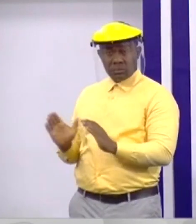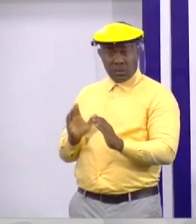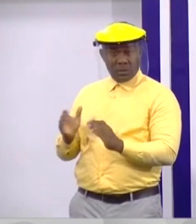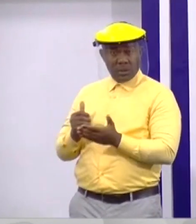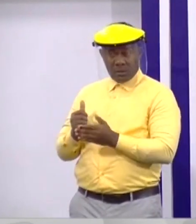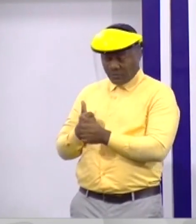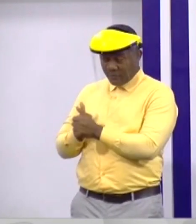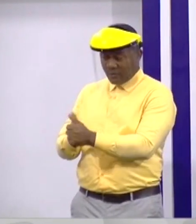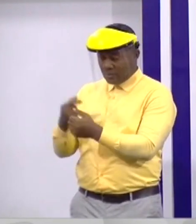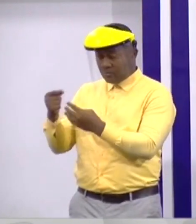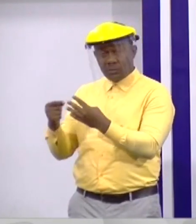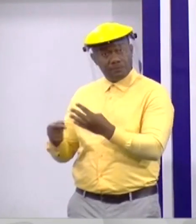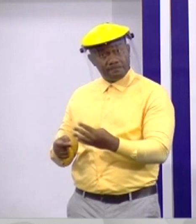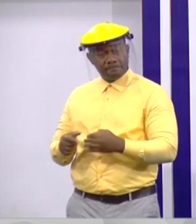adherence.